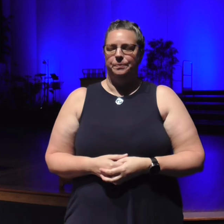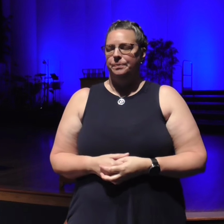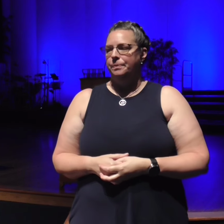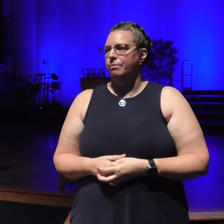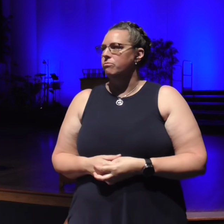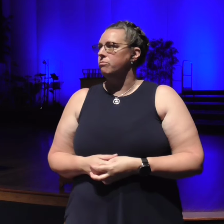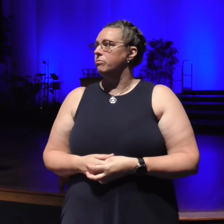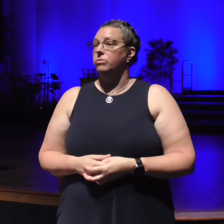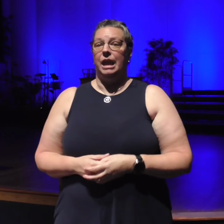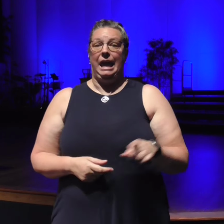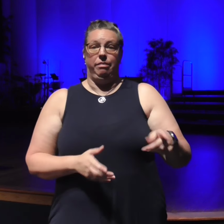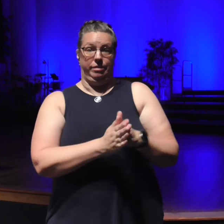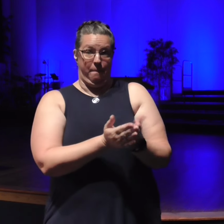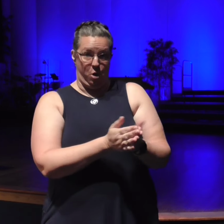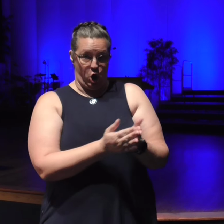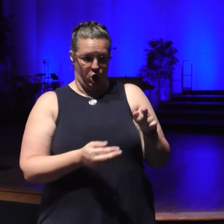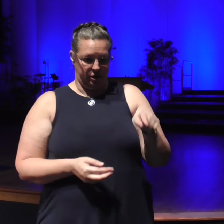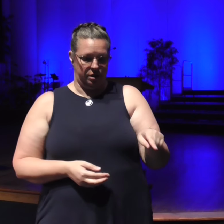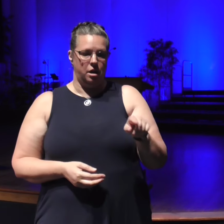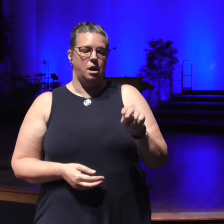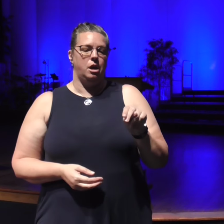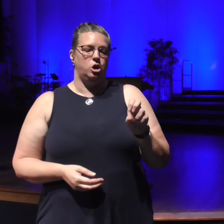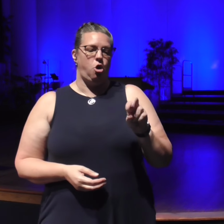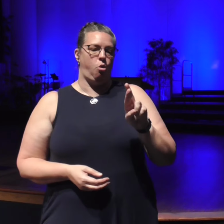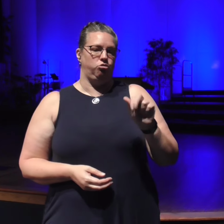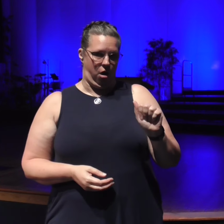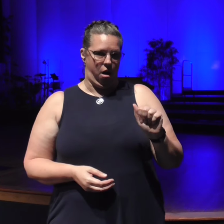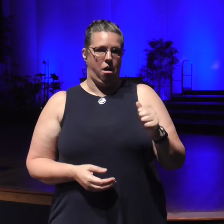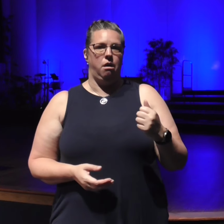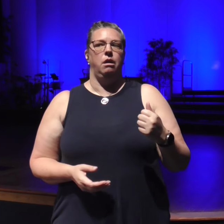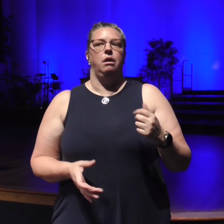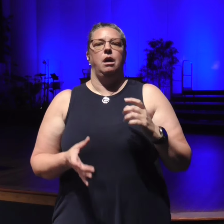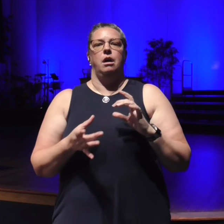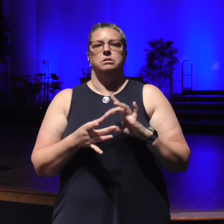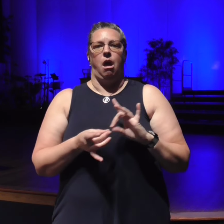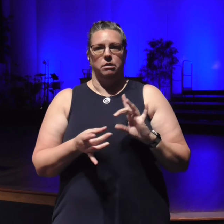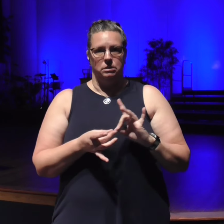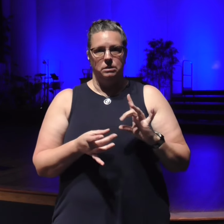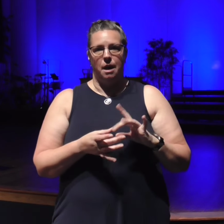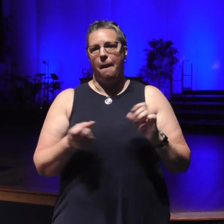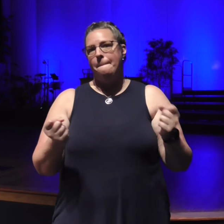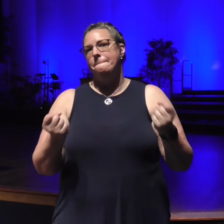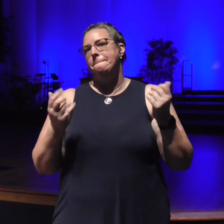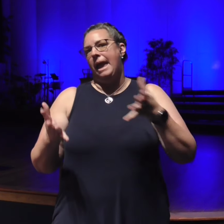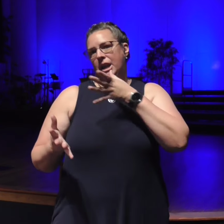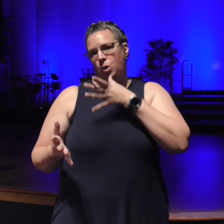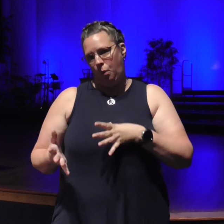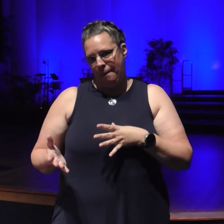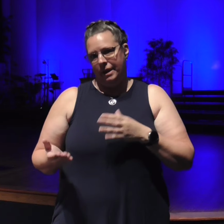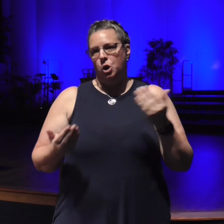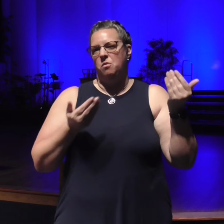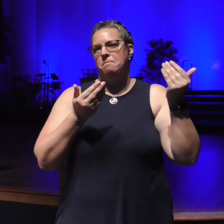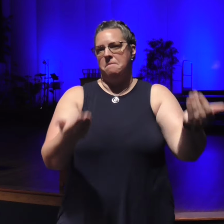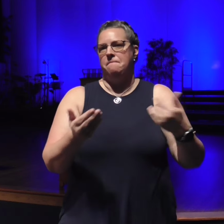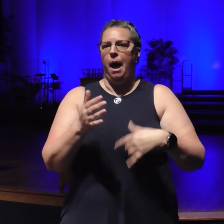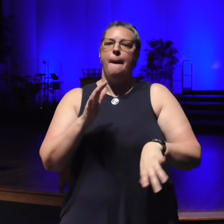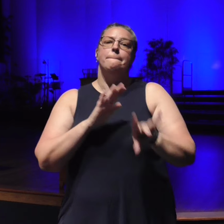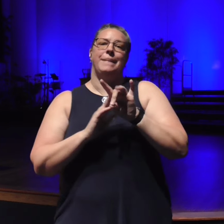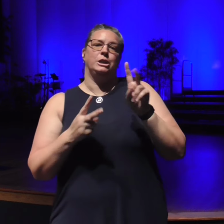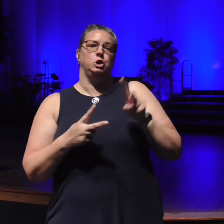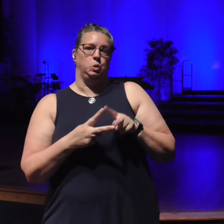In We the Women, Nora O'Donnell talks about many women who have moved forward, but I've